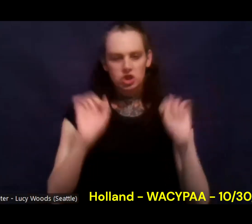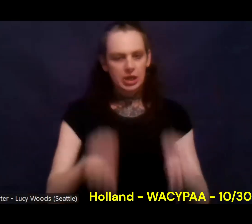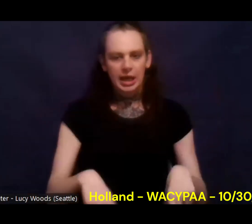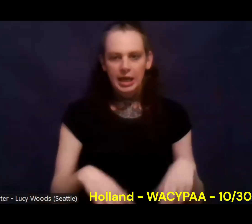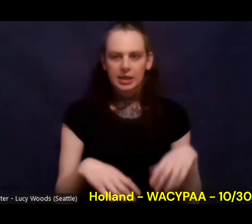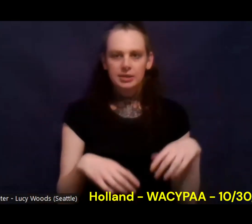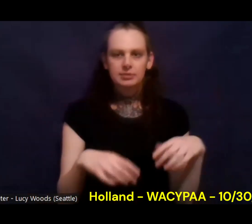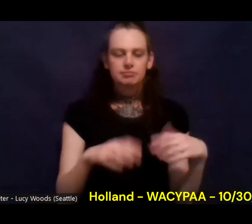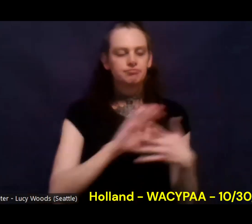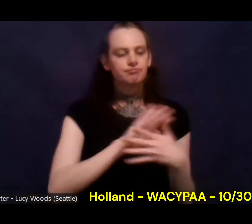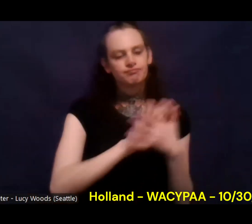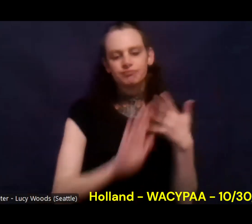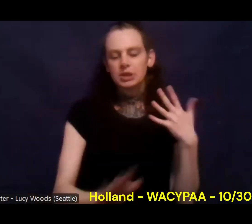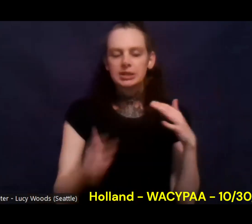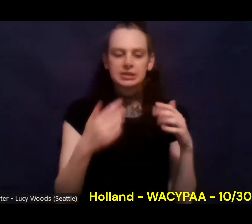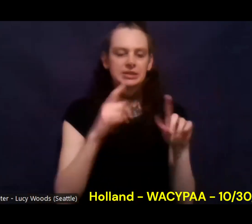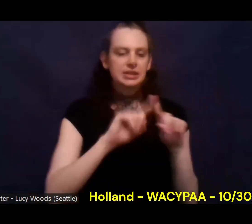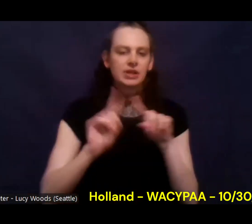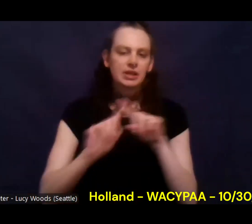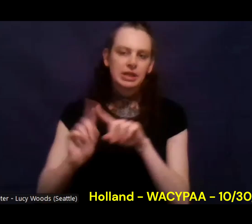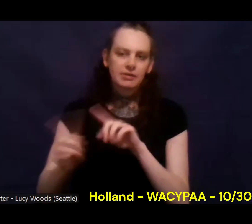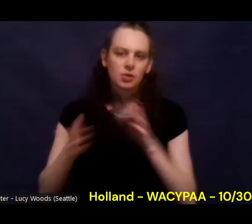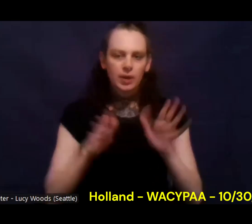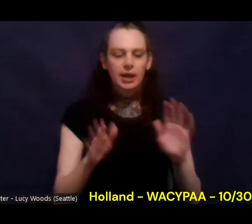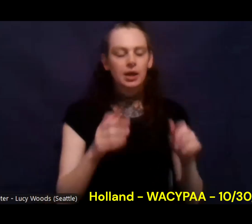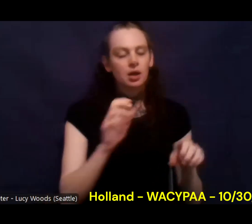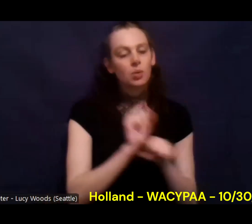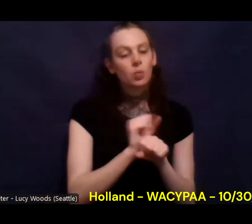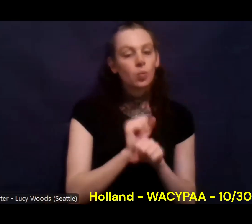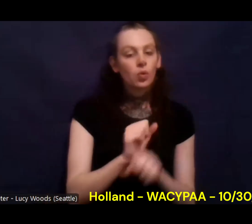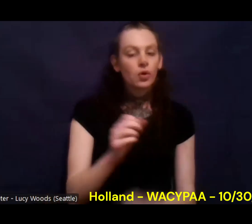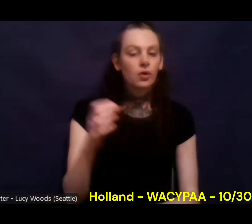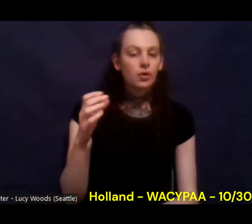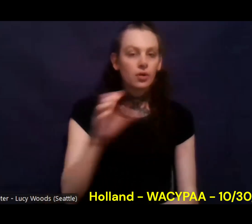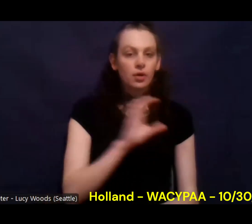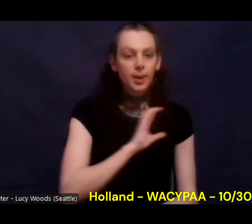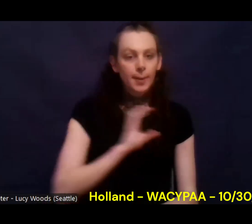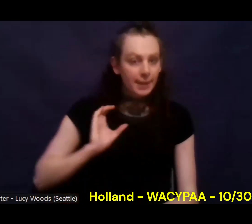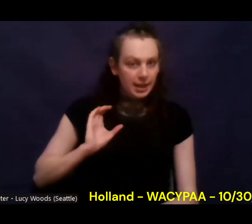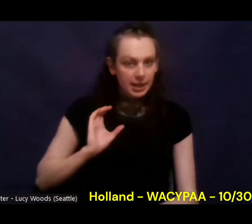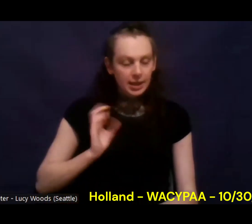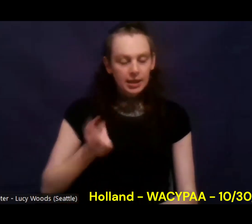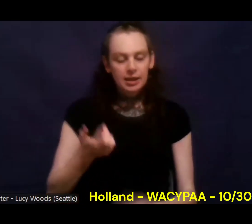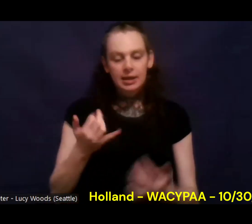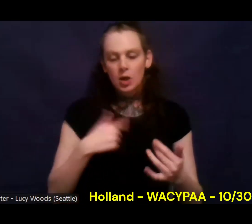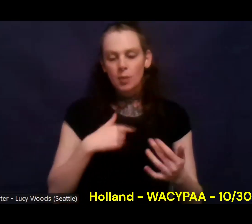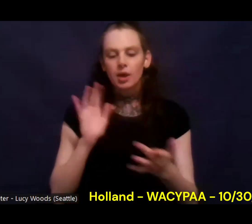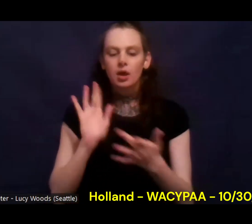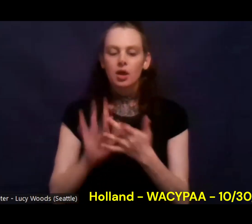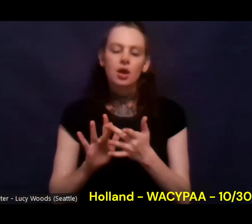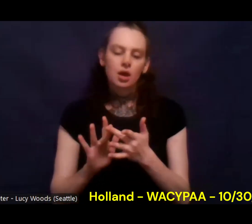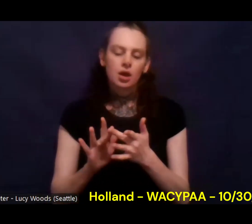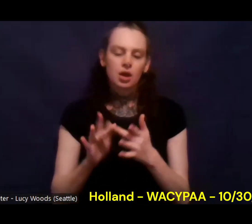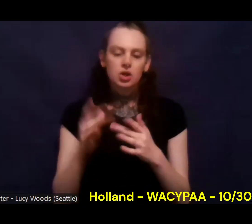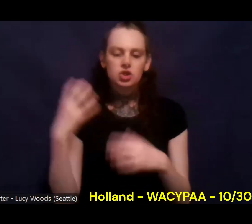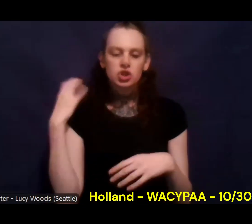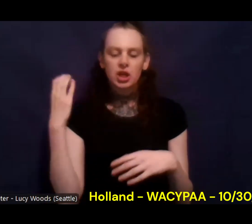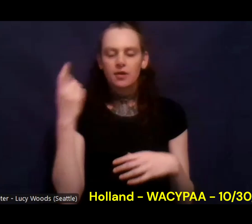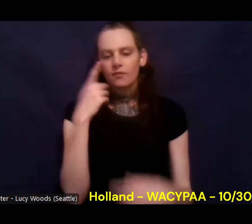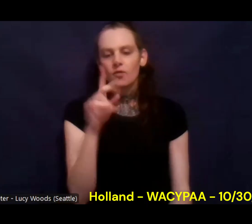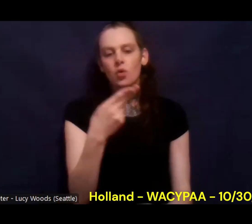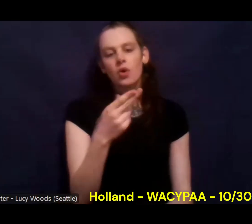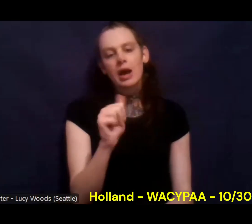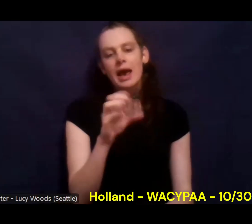degrees, whether that is working on the committees that I'm working on. I'm currently the outreach chair for WACYPAA, which is the Heartland Area Conference of Young People in